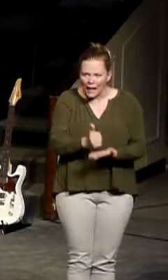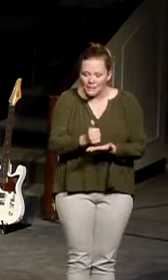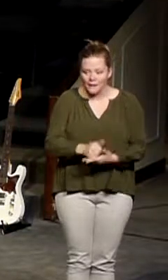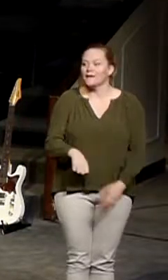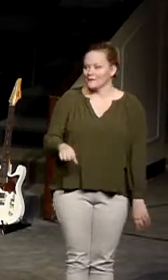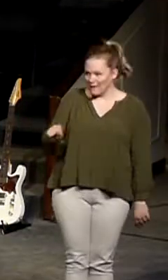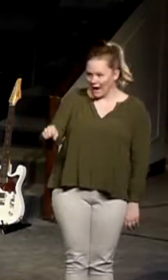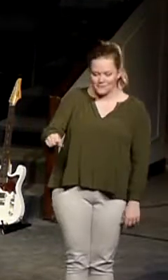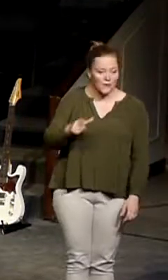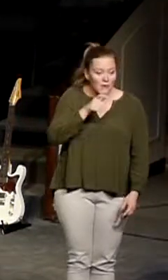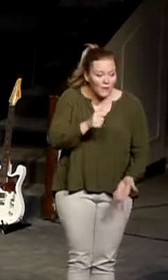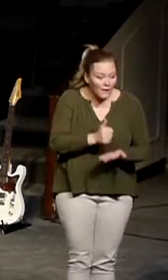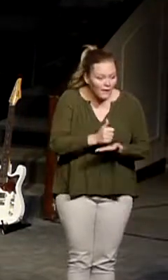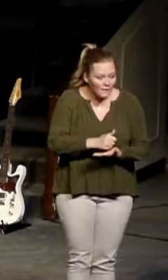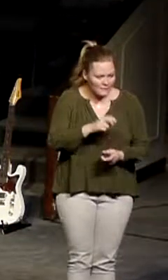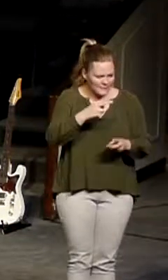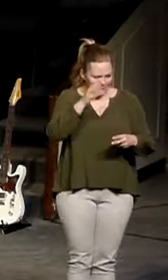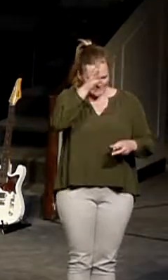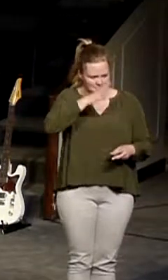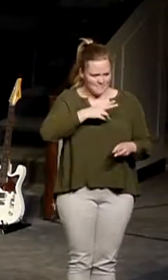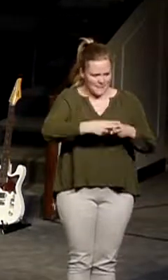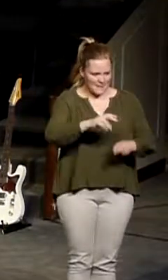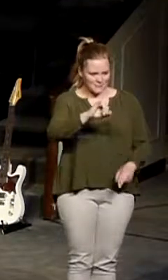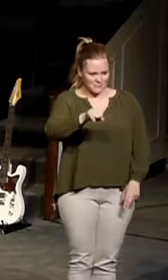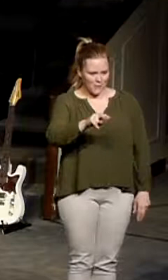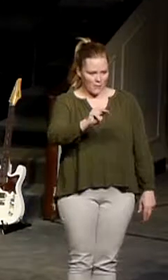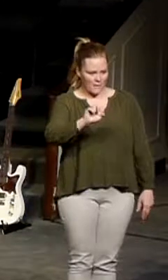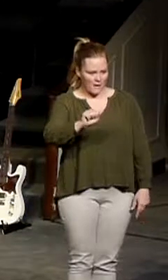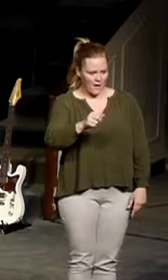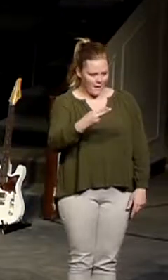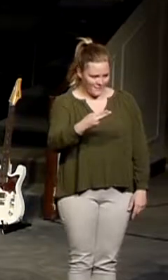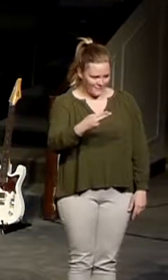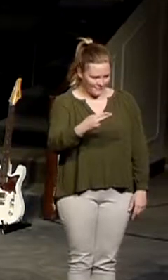And who came to my aid? Someone named Jonah. Come on.